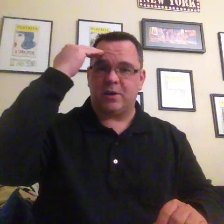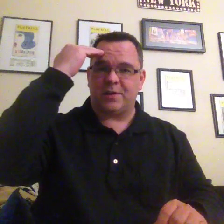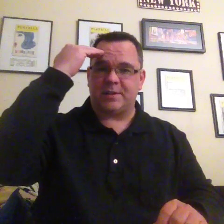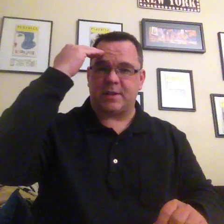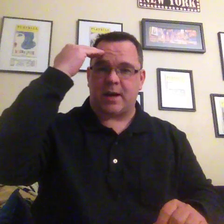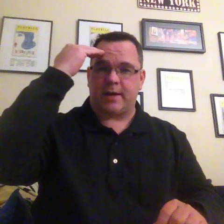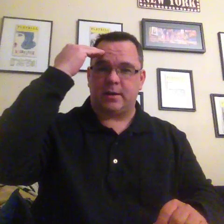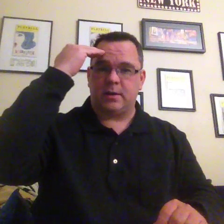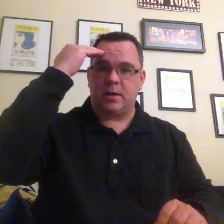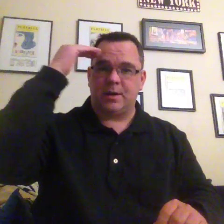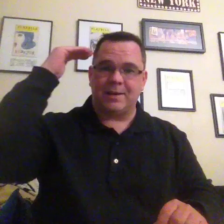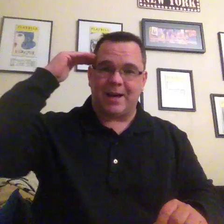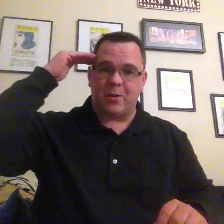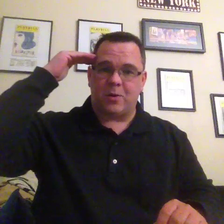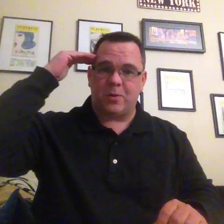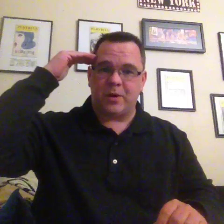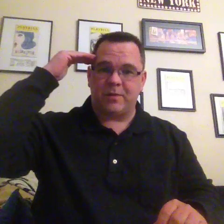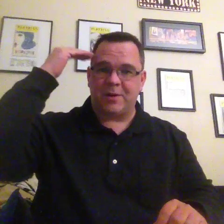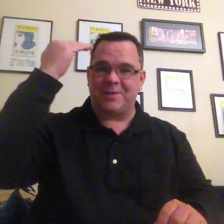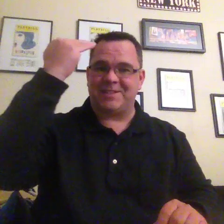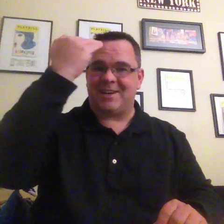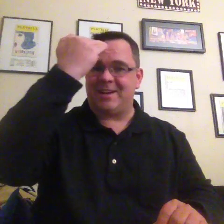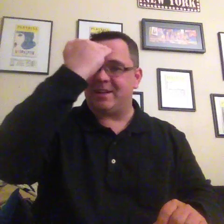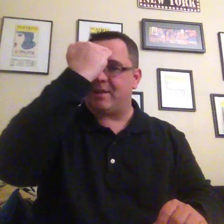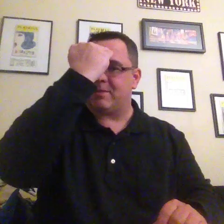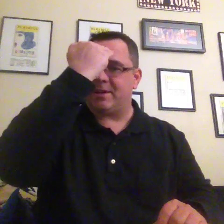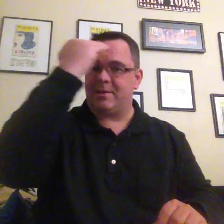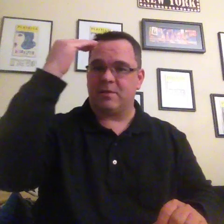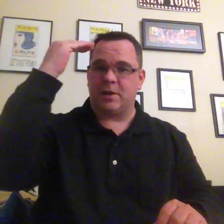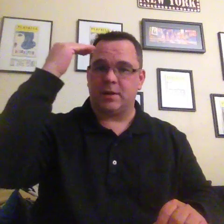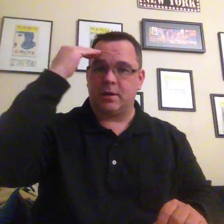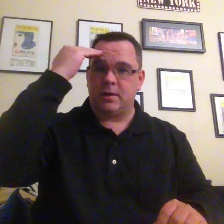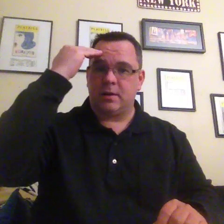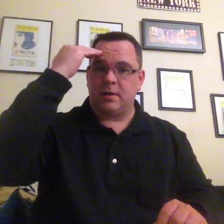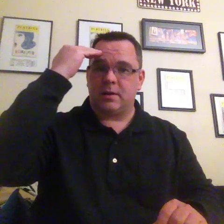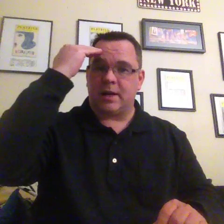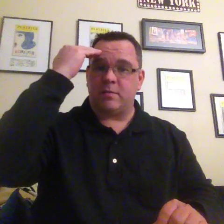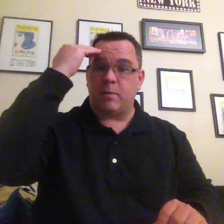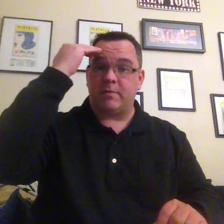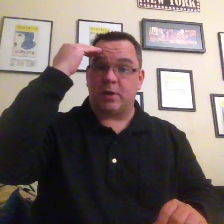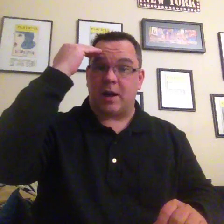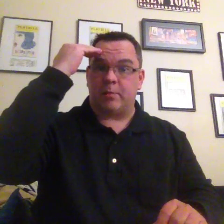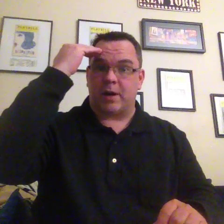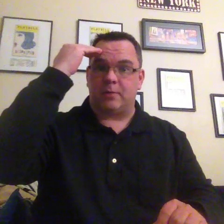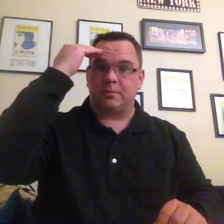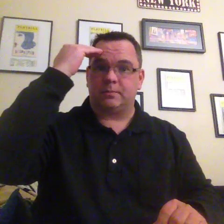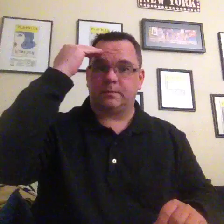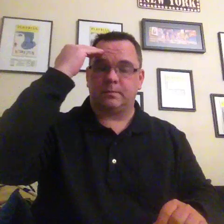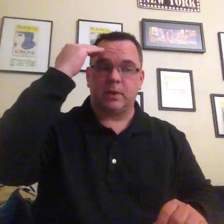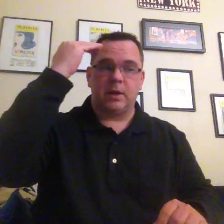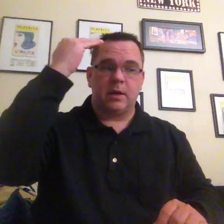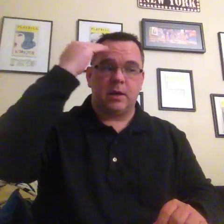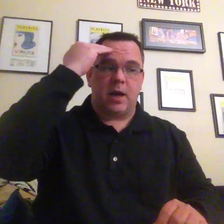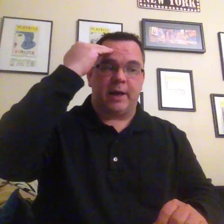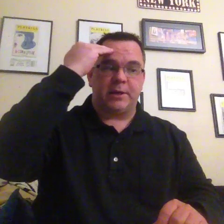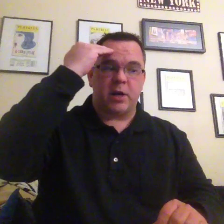on the side. Not all the way over here on the side, not right in the front, kind of above your eyebrow. I